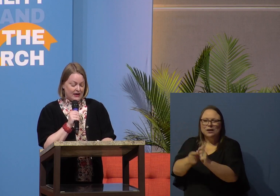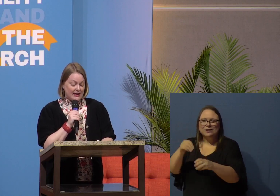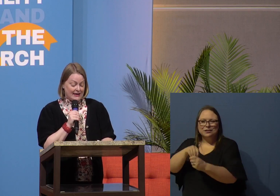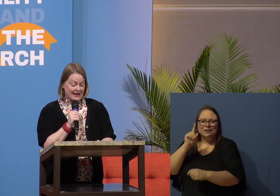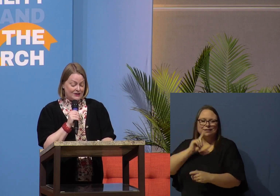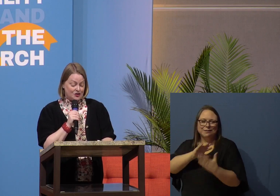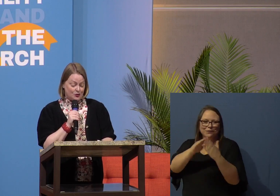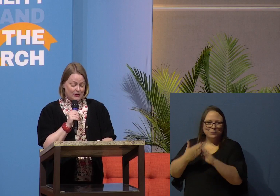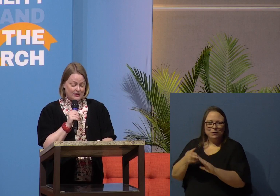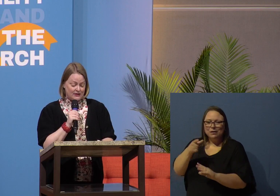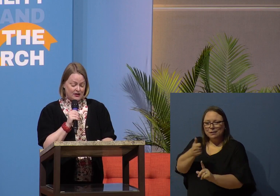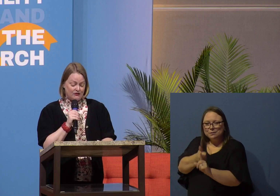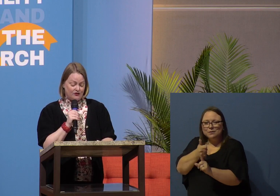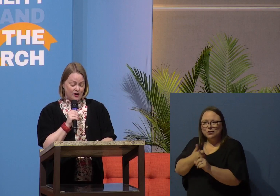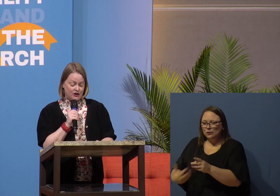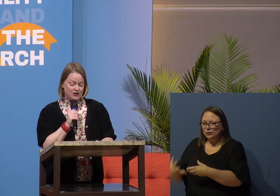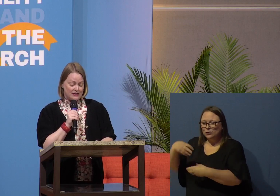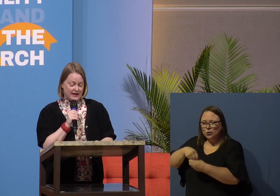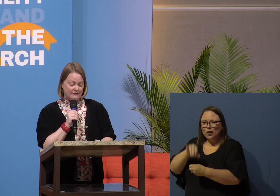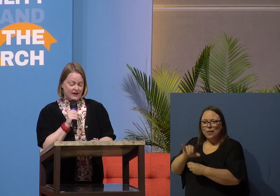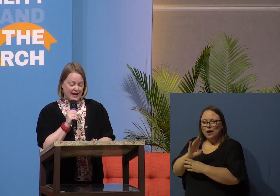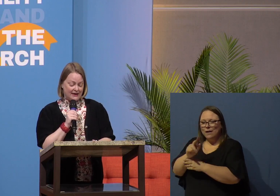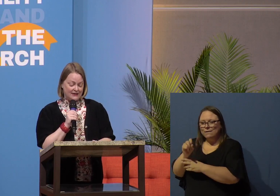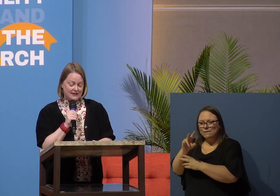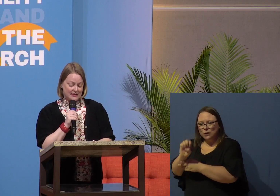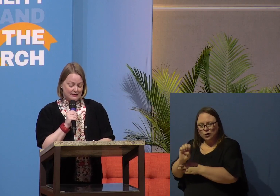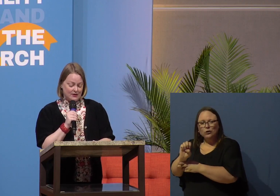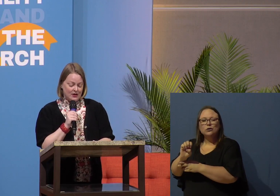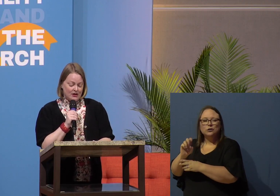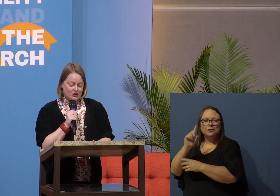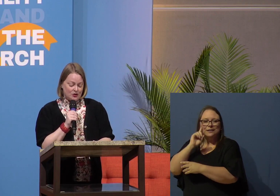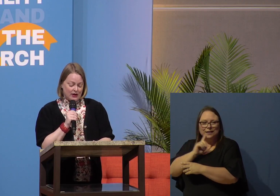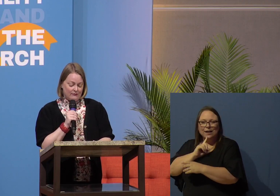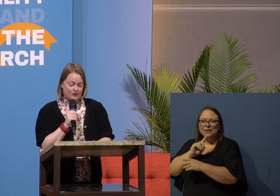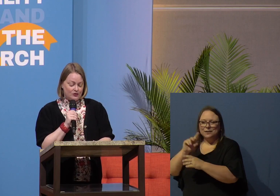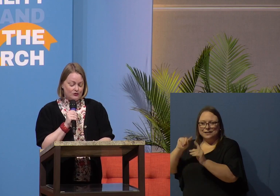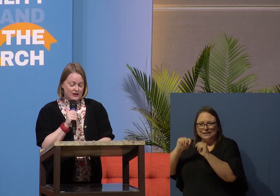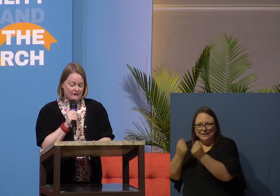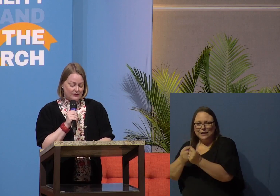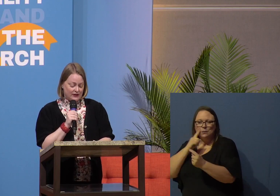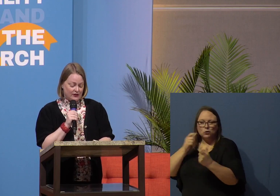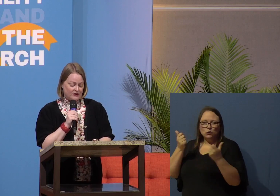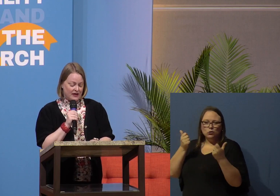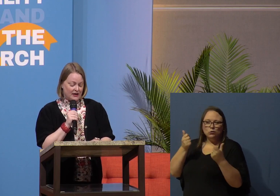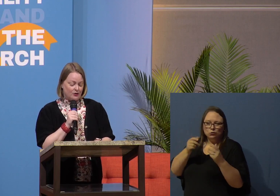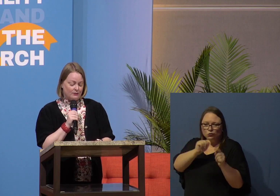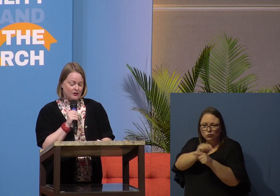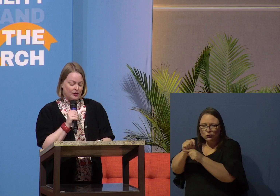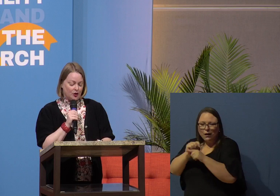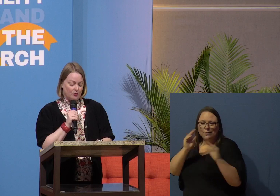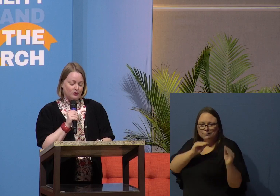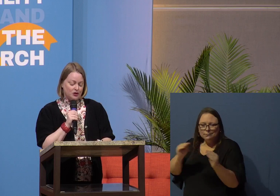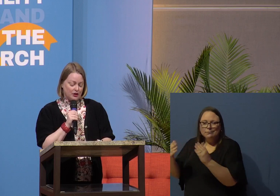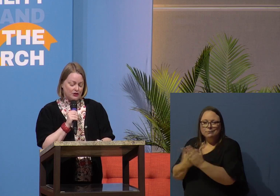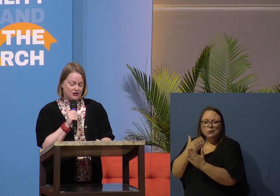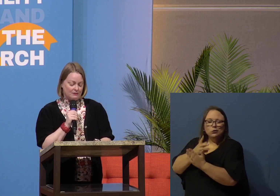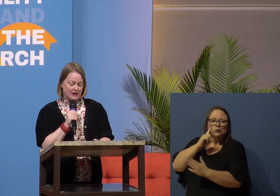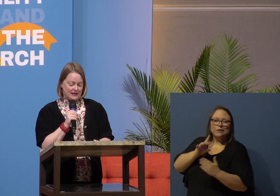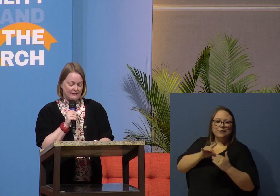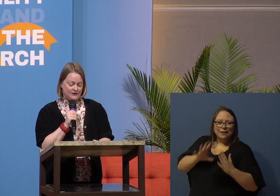He has joined the Converge Deaf Catalyst team to train up new deaf leaders and equip the global church to make deaf